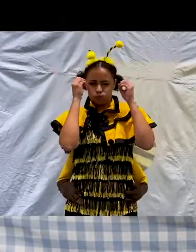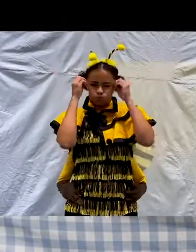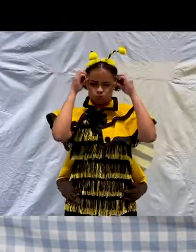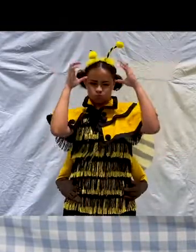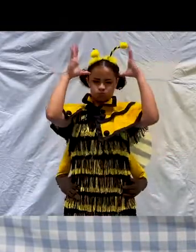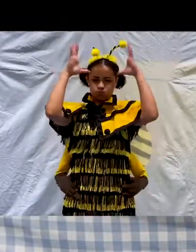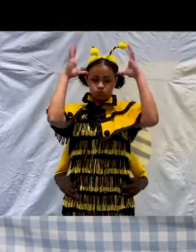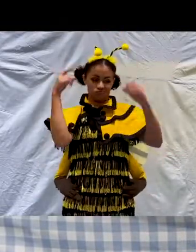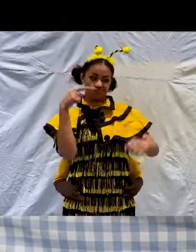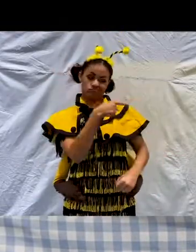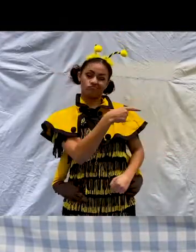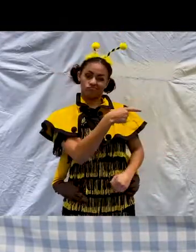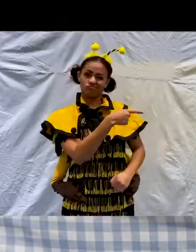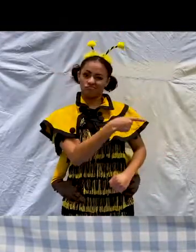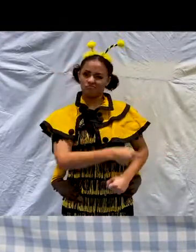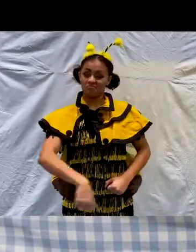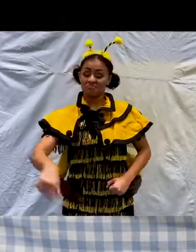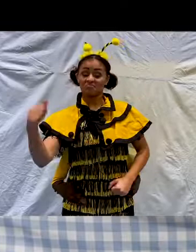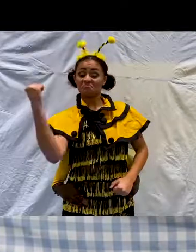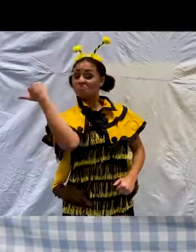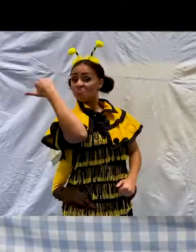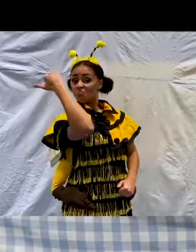know everything.